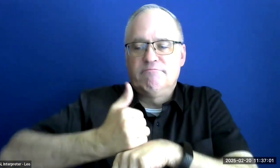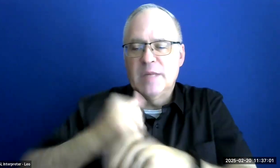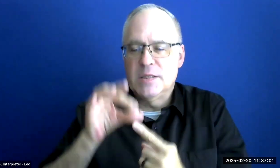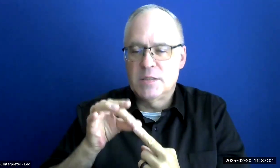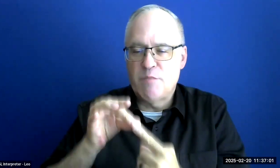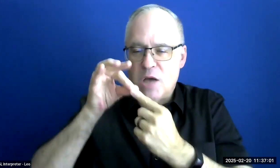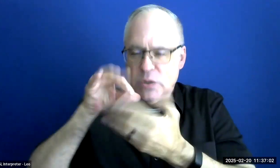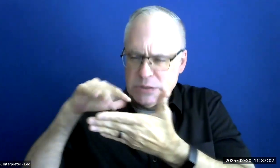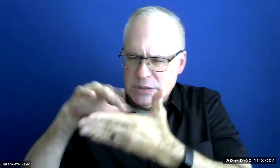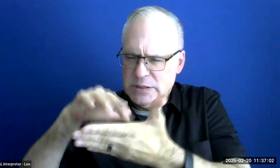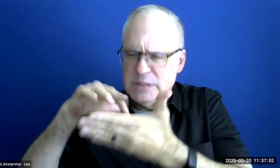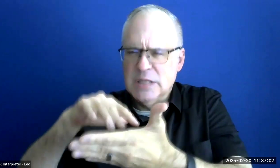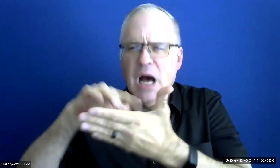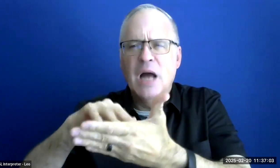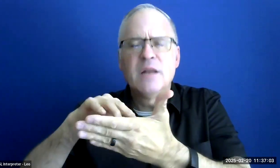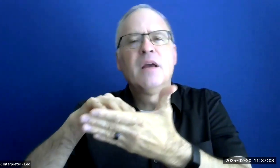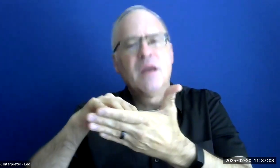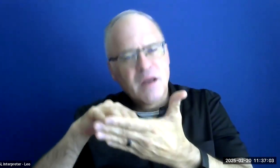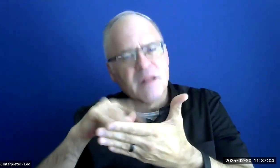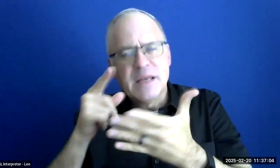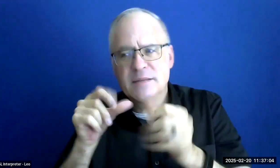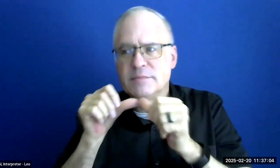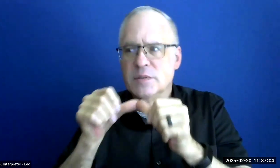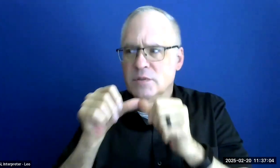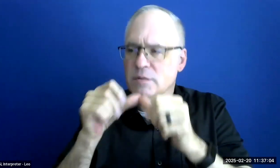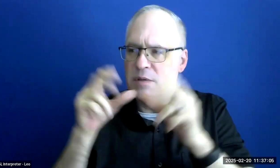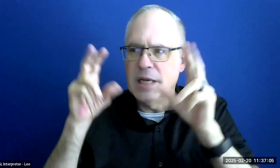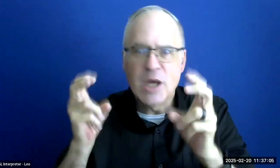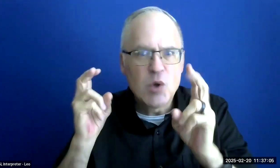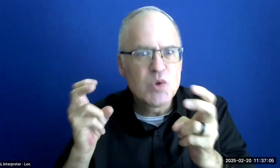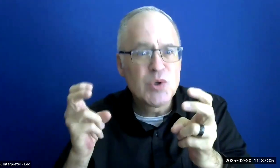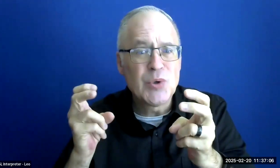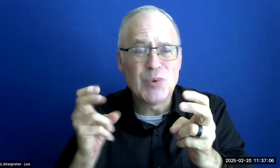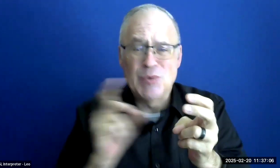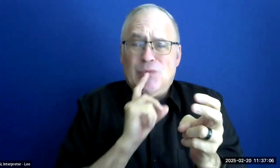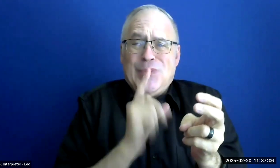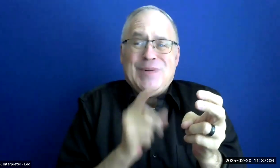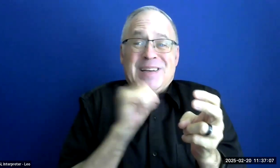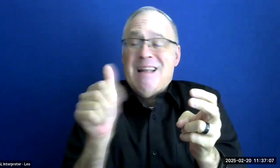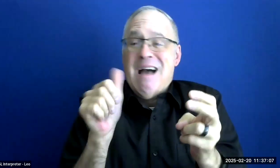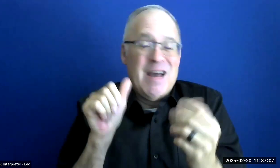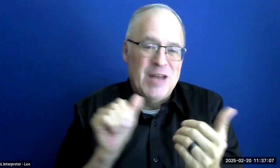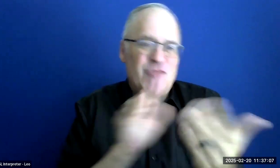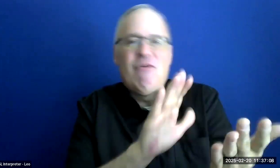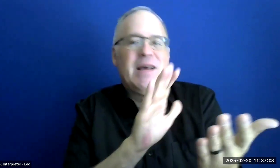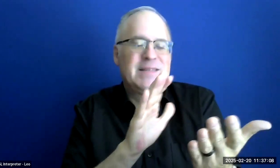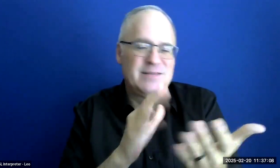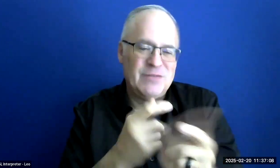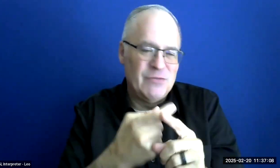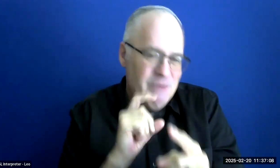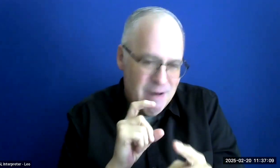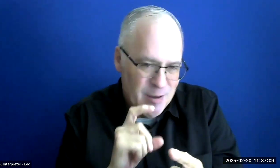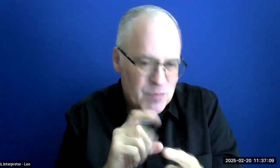at some of these ongoing issues that aren't really being addressed directly by the regionalization